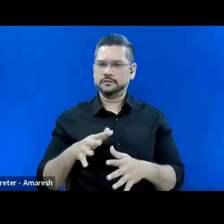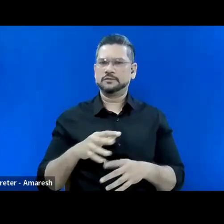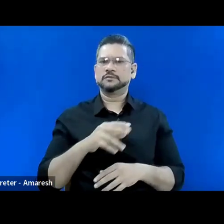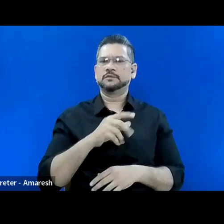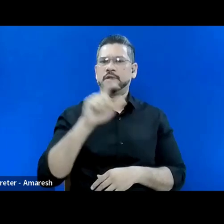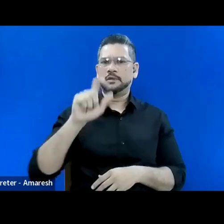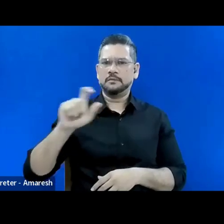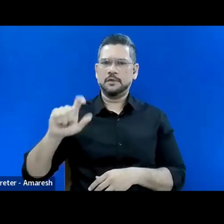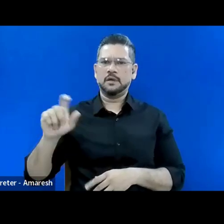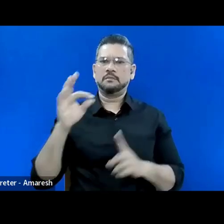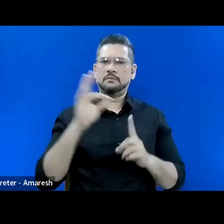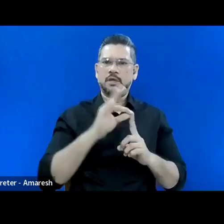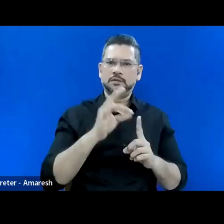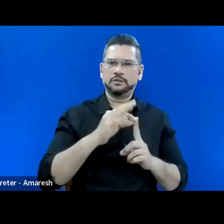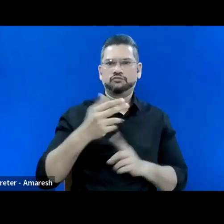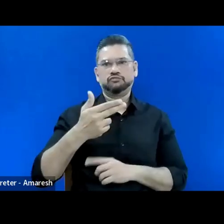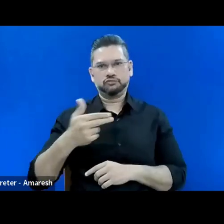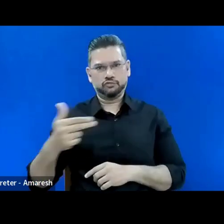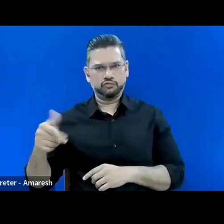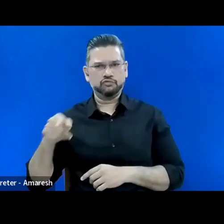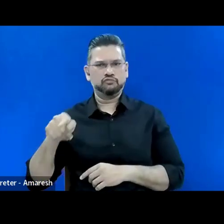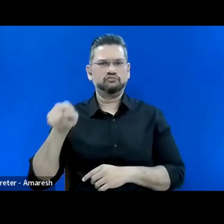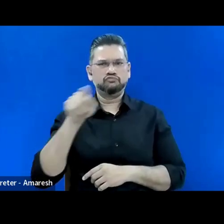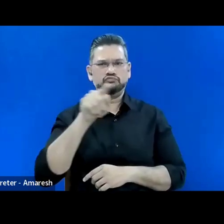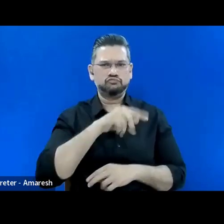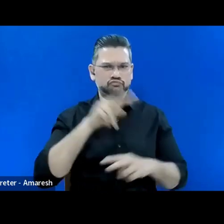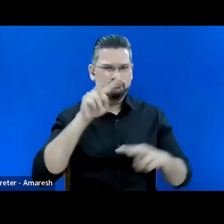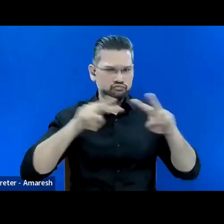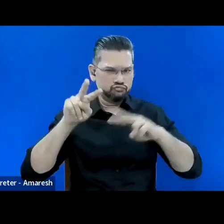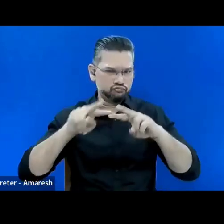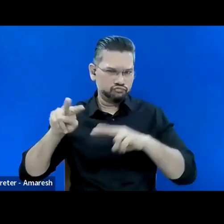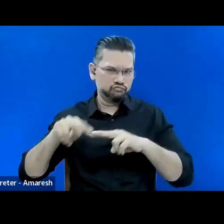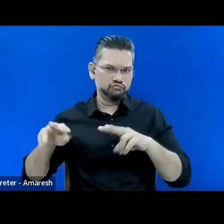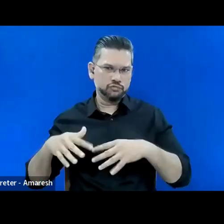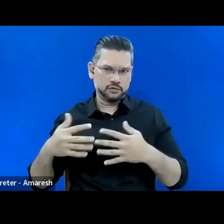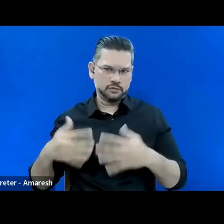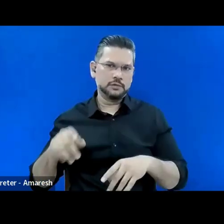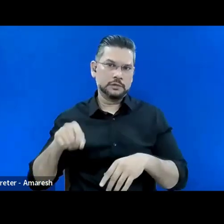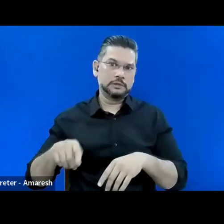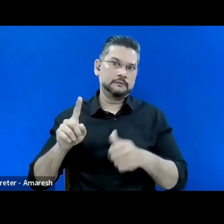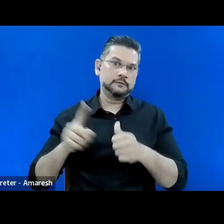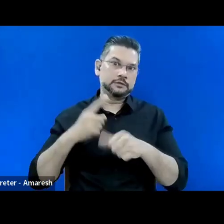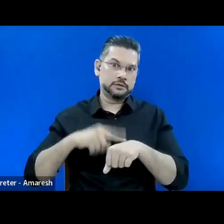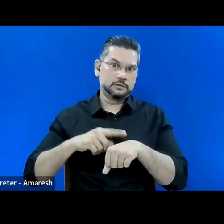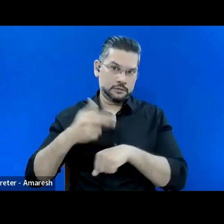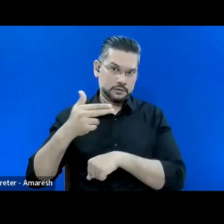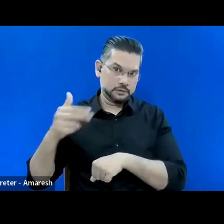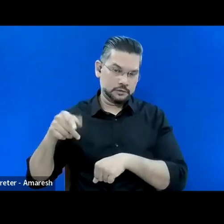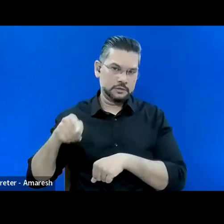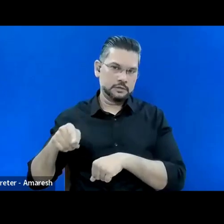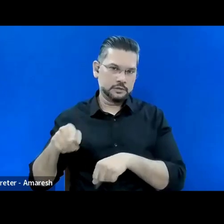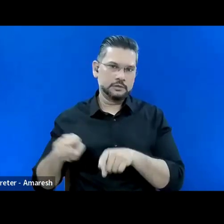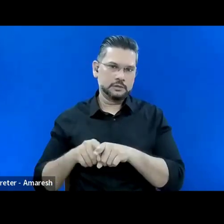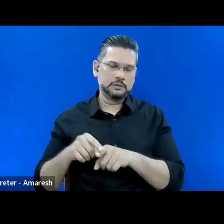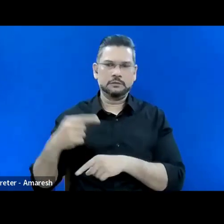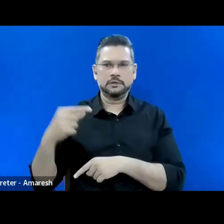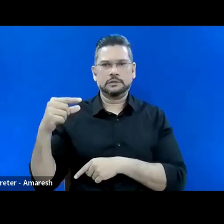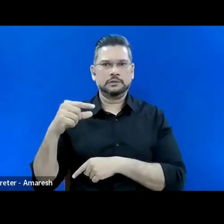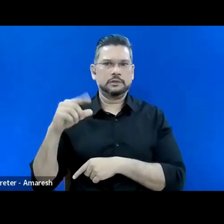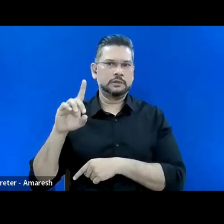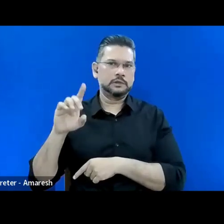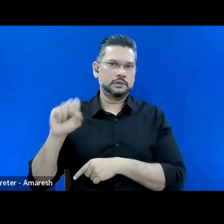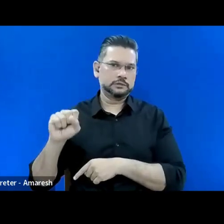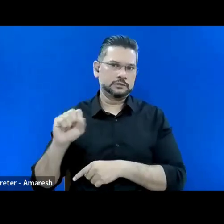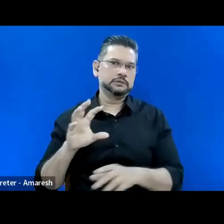Indonesia. And for Indonesia, this is the first time our government sent their commitment to GDS. On the second day,